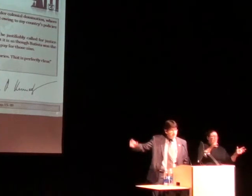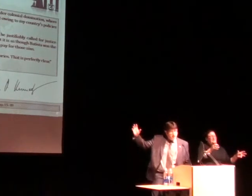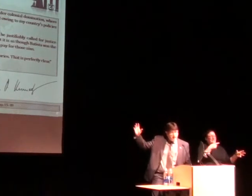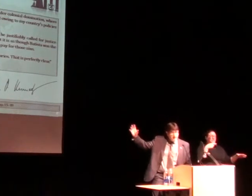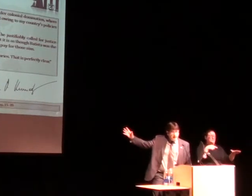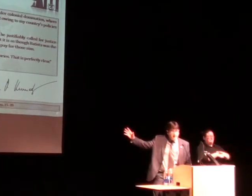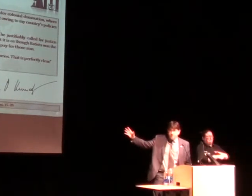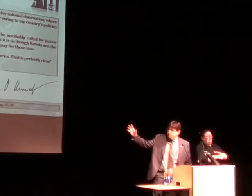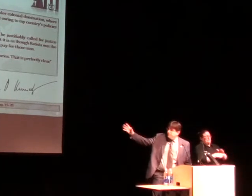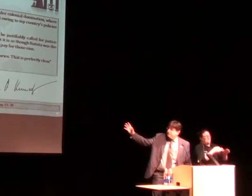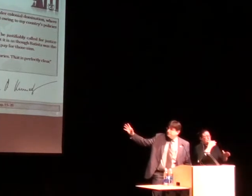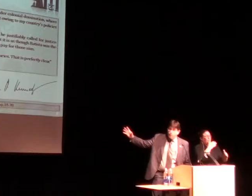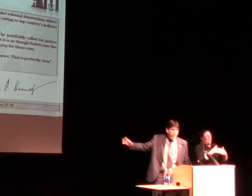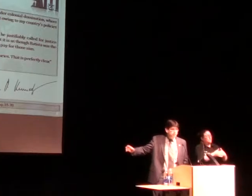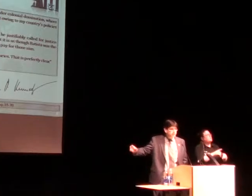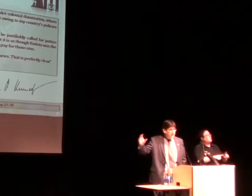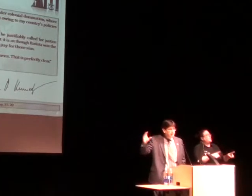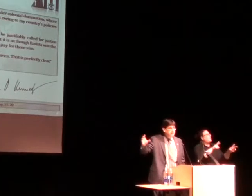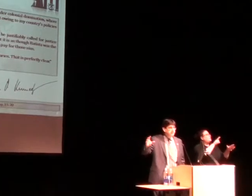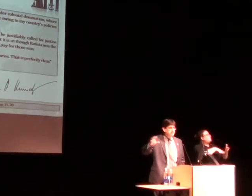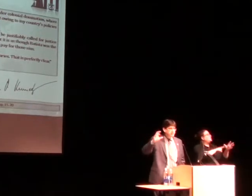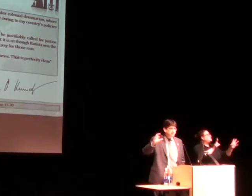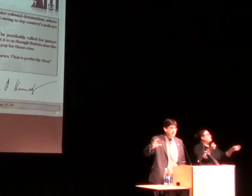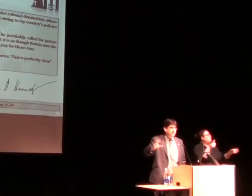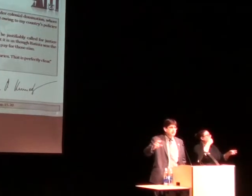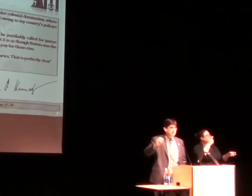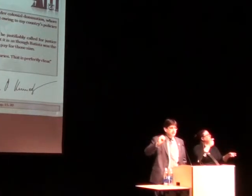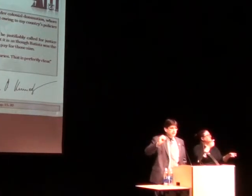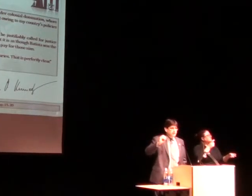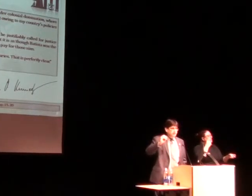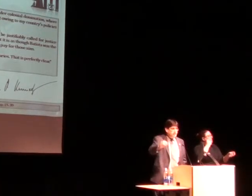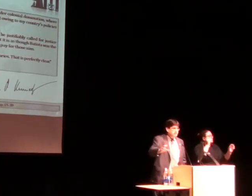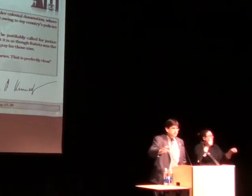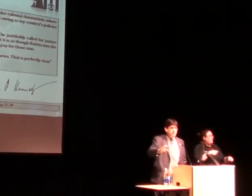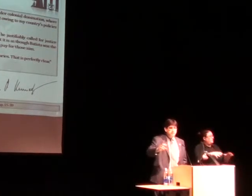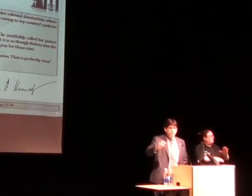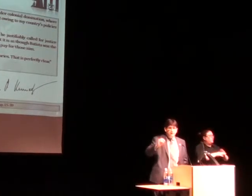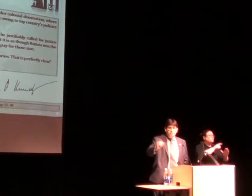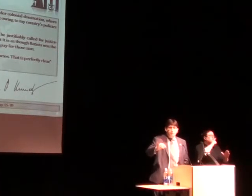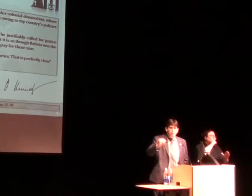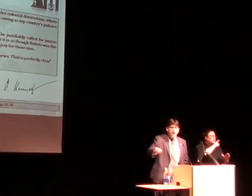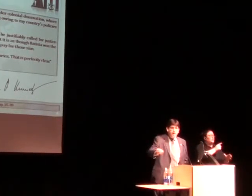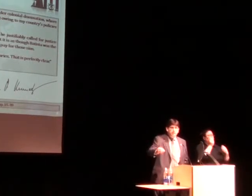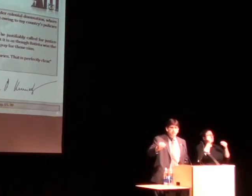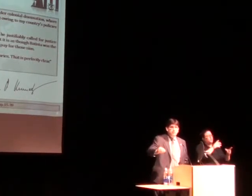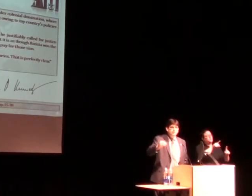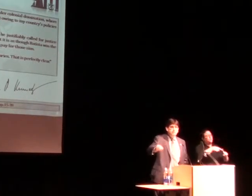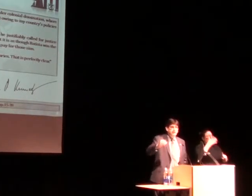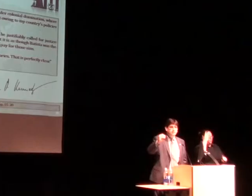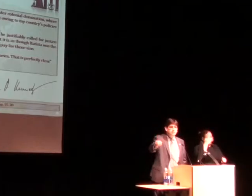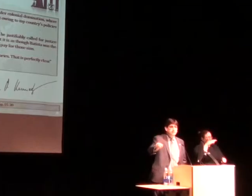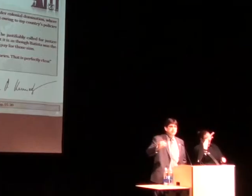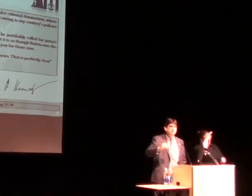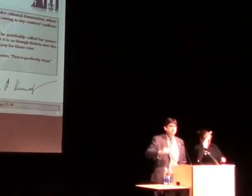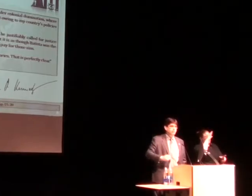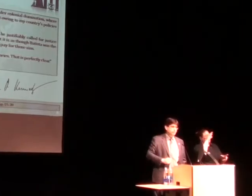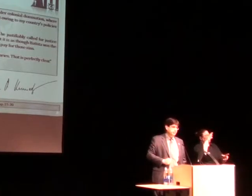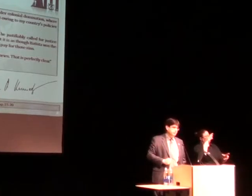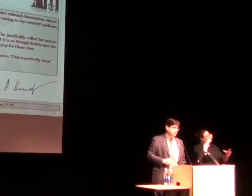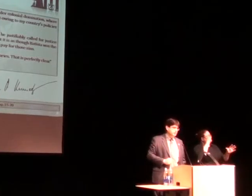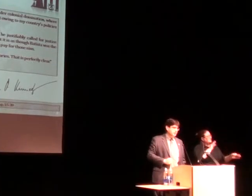But I bring this quote because I believe that you can find real information about why Cubans made